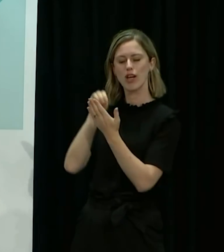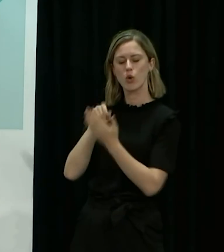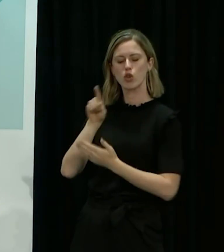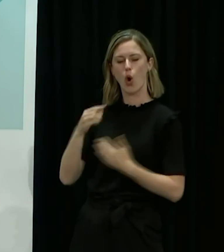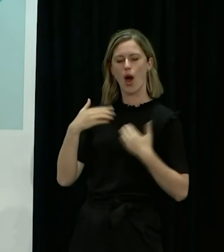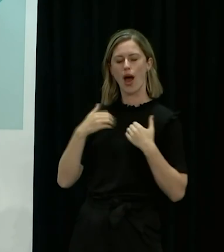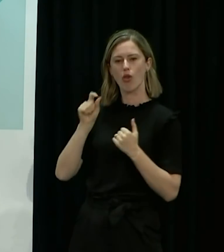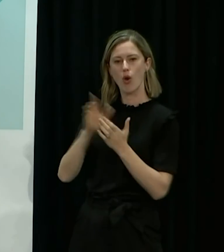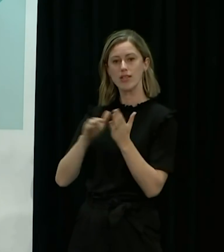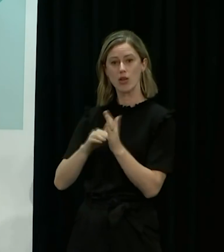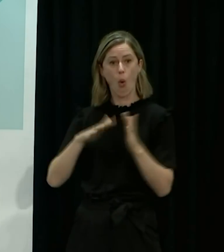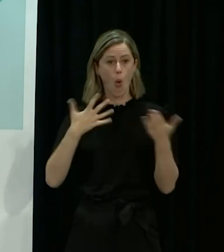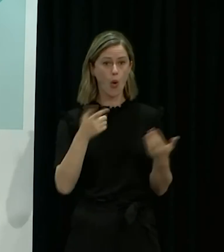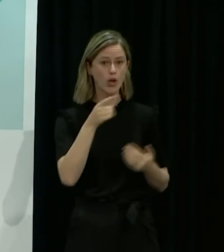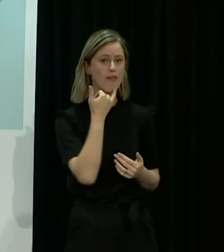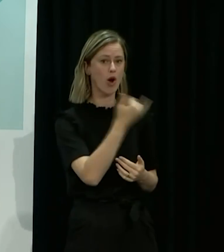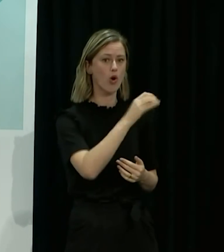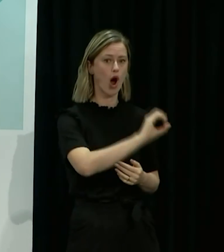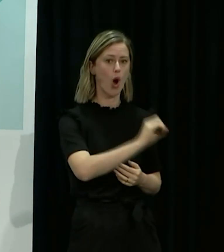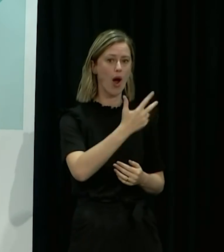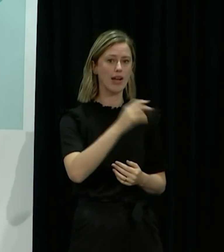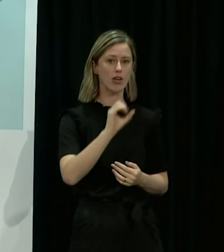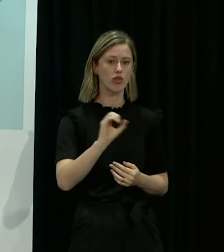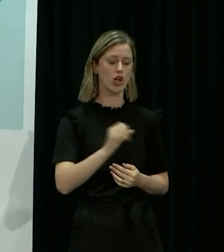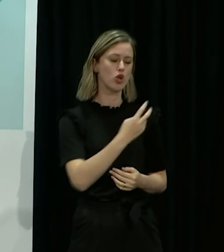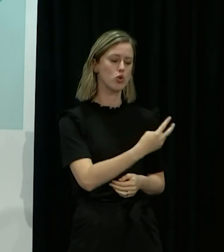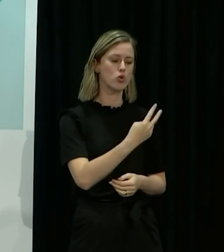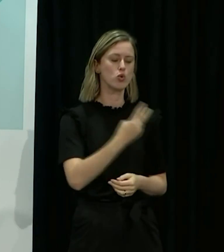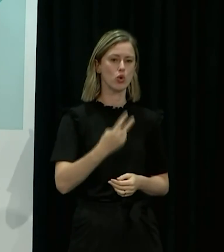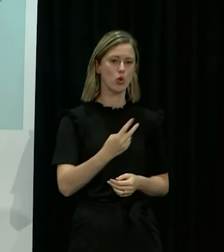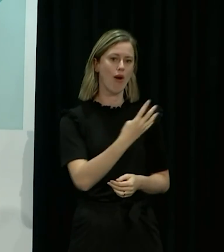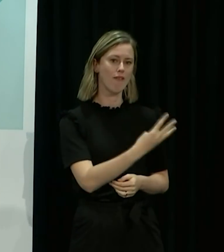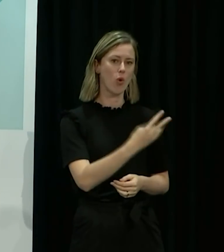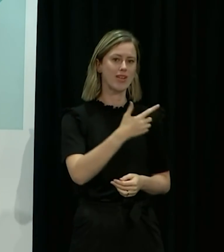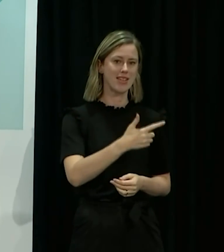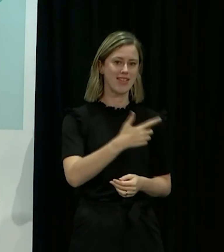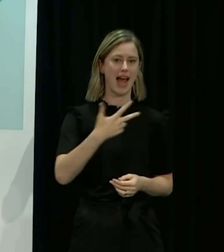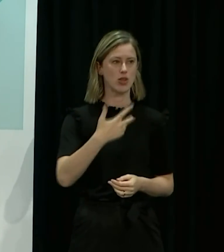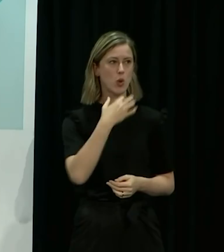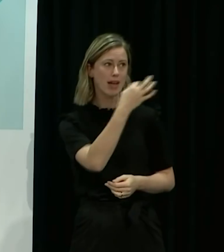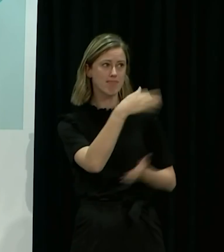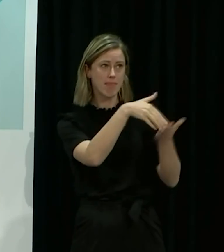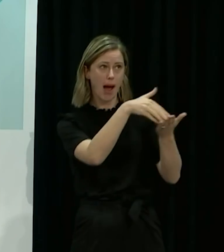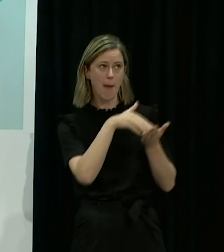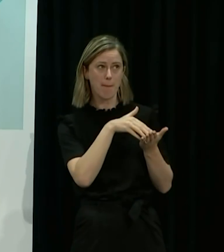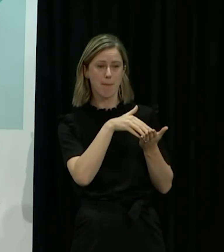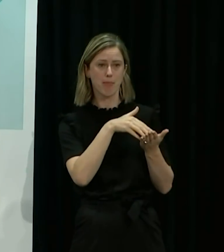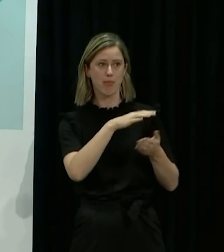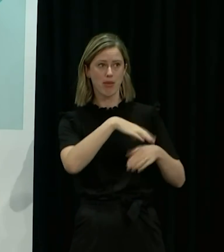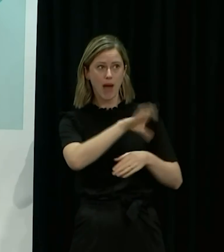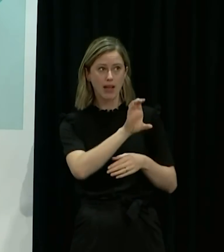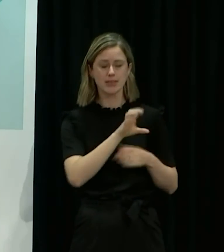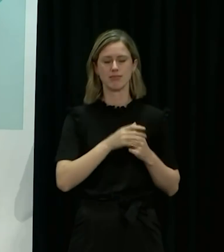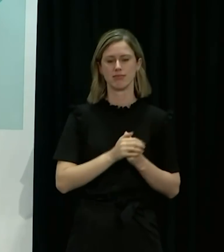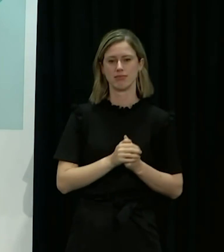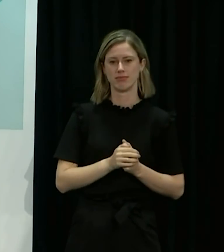mycovidrecord.health.nz or you can phone 0800 222 478 to request a physical copy.